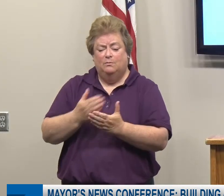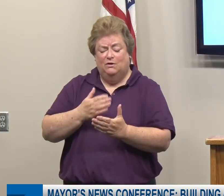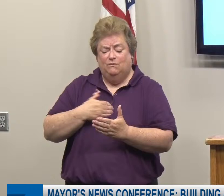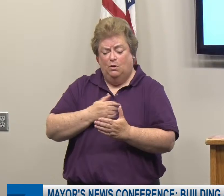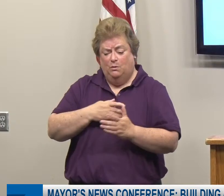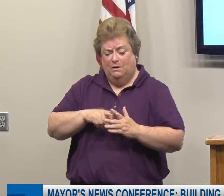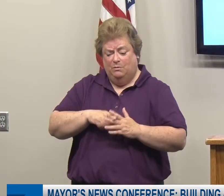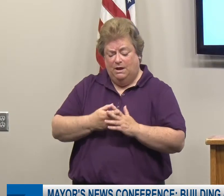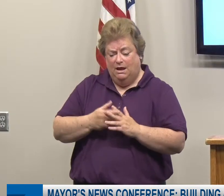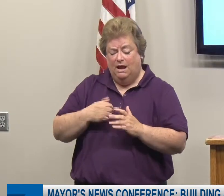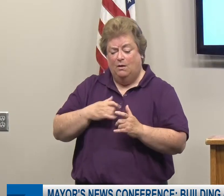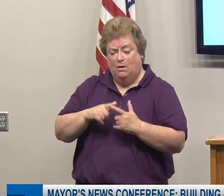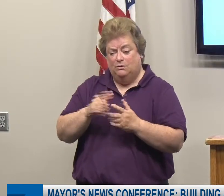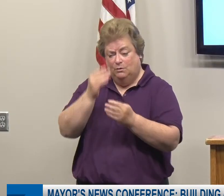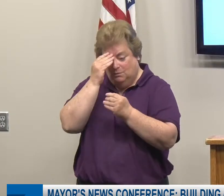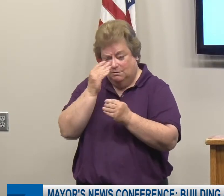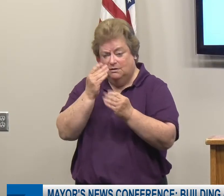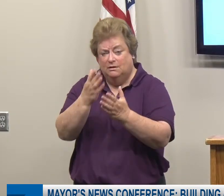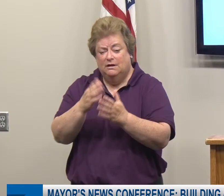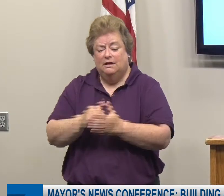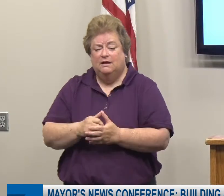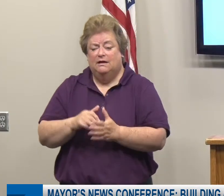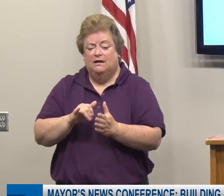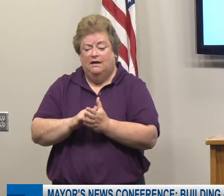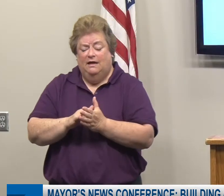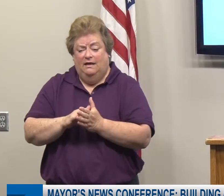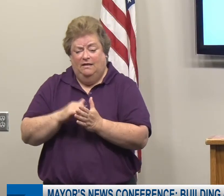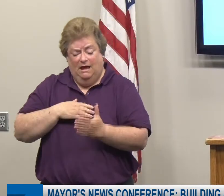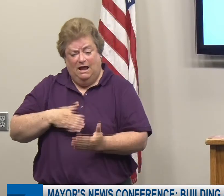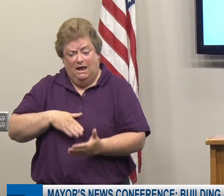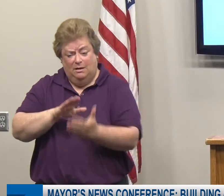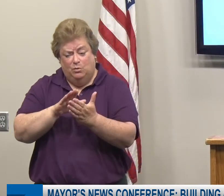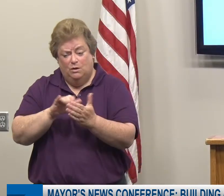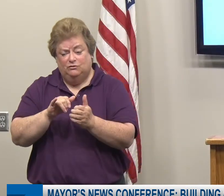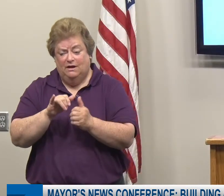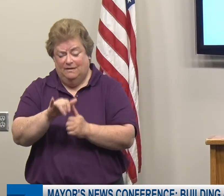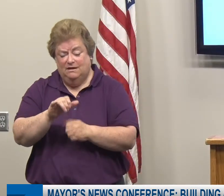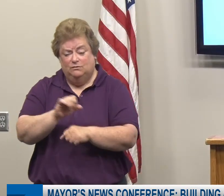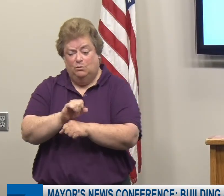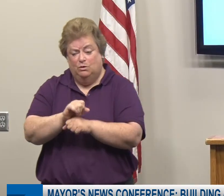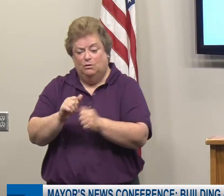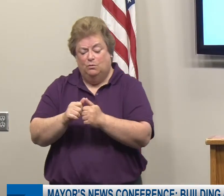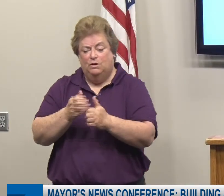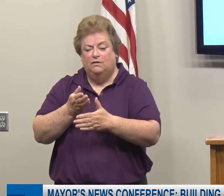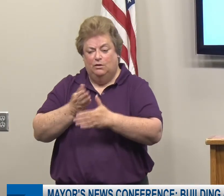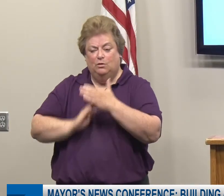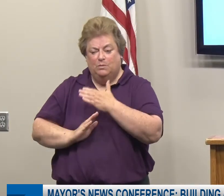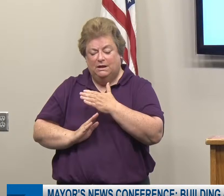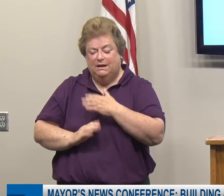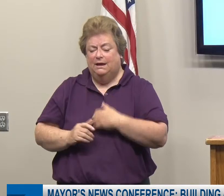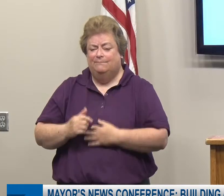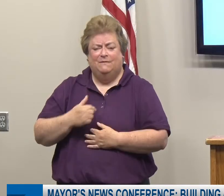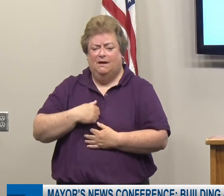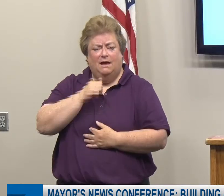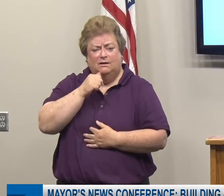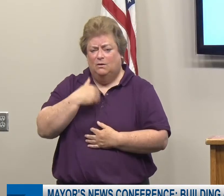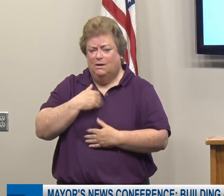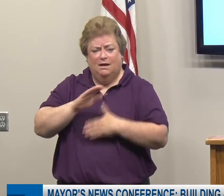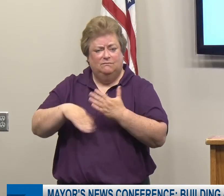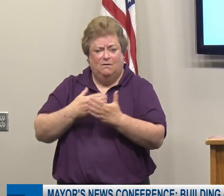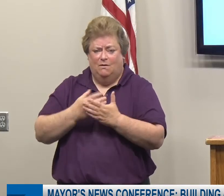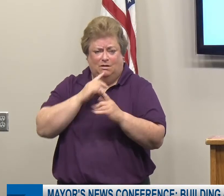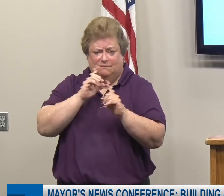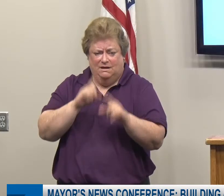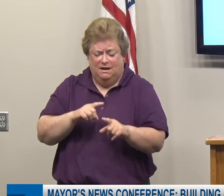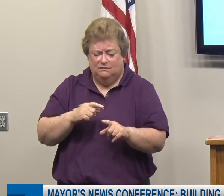like to acknowledge once again that I approach this vital work with humility, recognizing that I do not have all the answers and that I am only